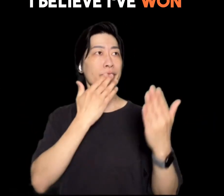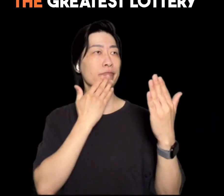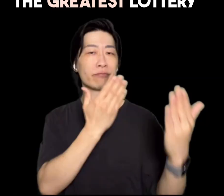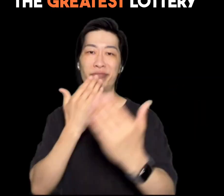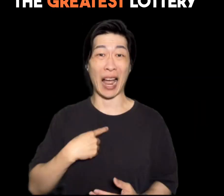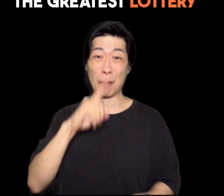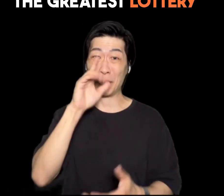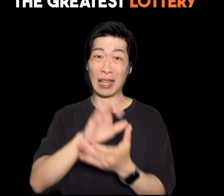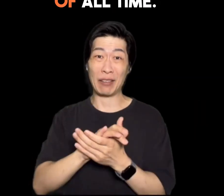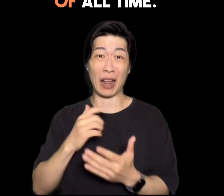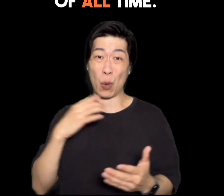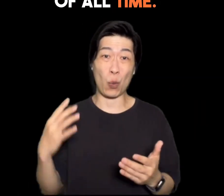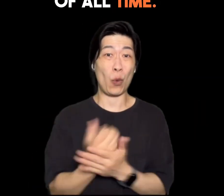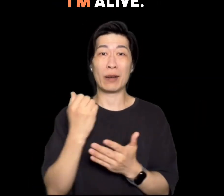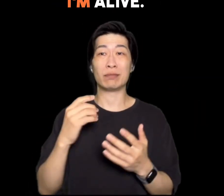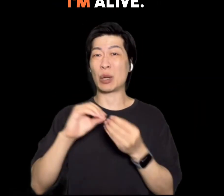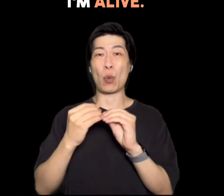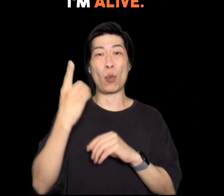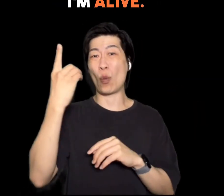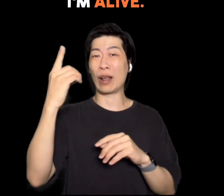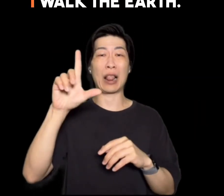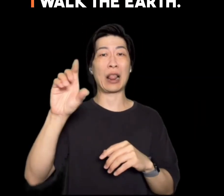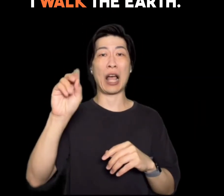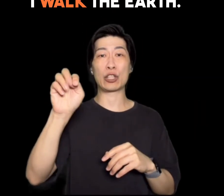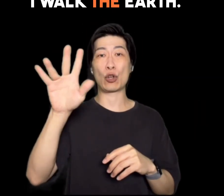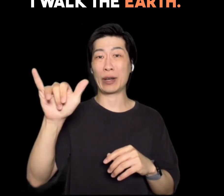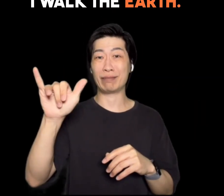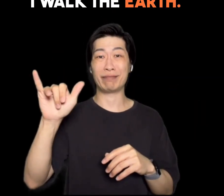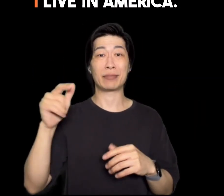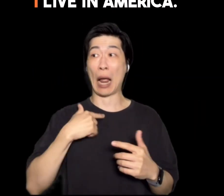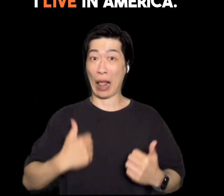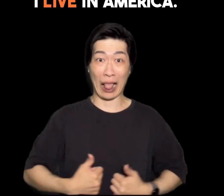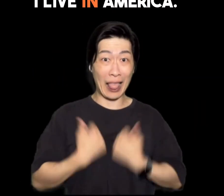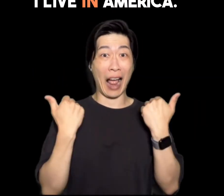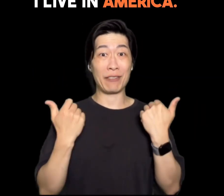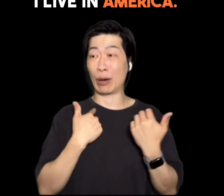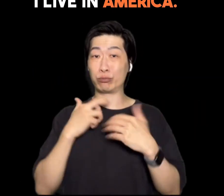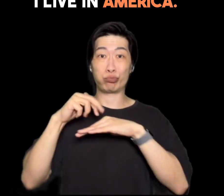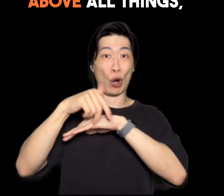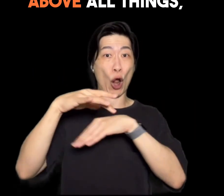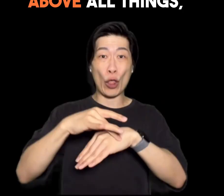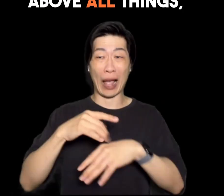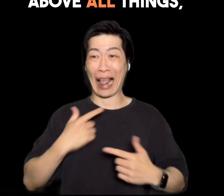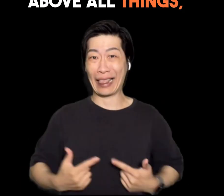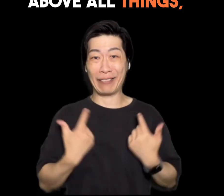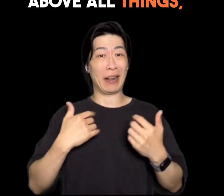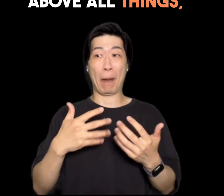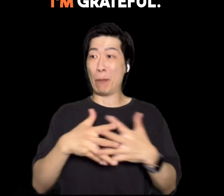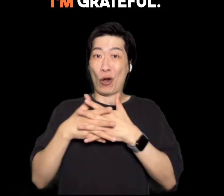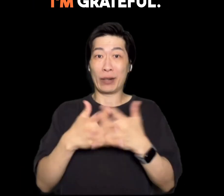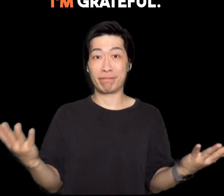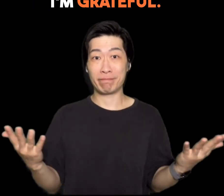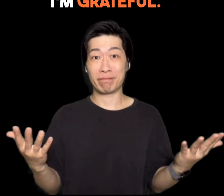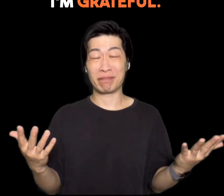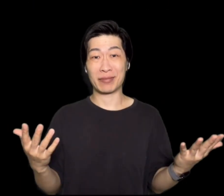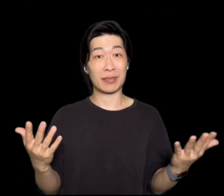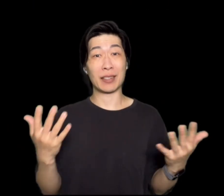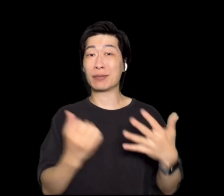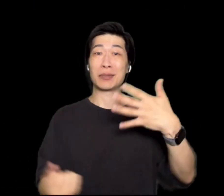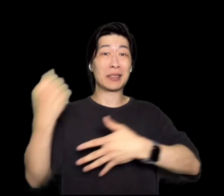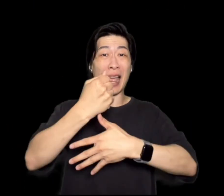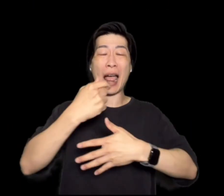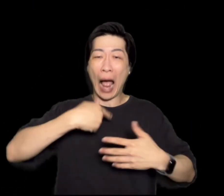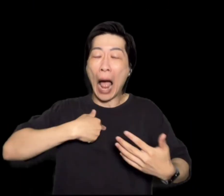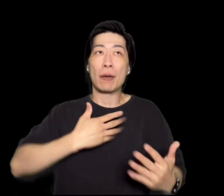believe I've won the greatest lottery of all time. I'm alive. I walk the earth. I live in America. Above all things, I'm grateful.